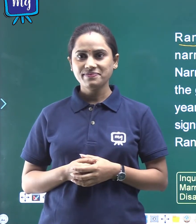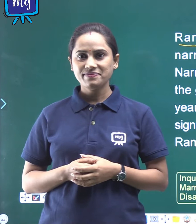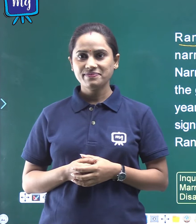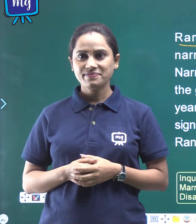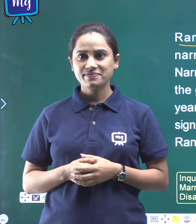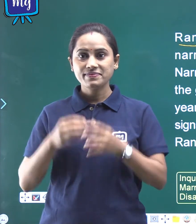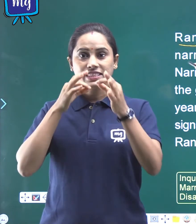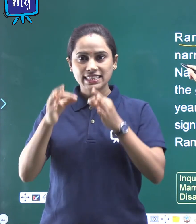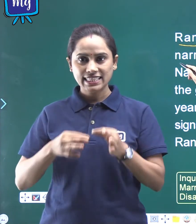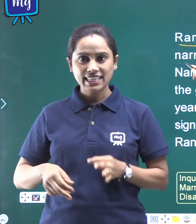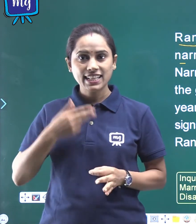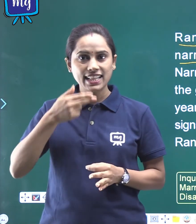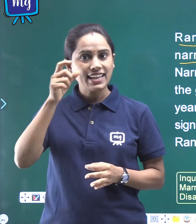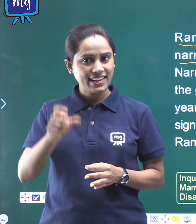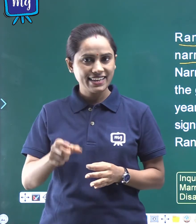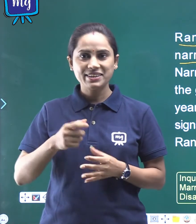the narrator